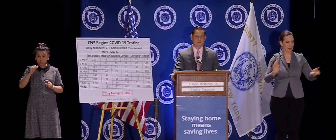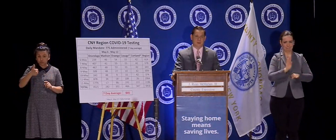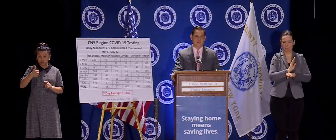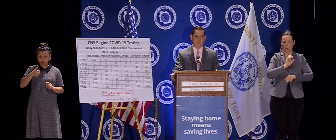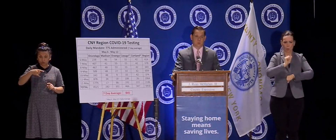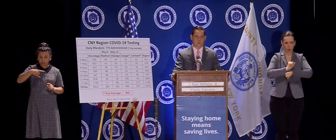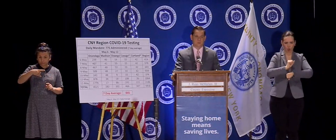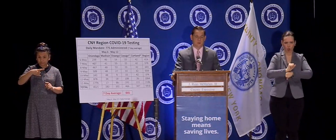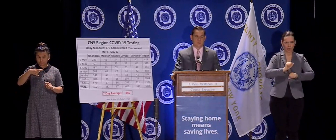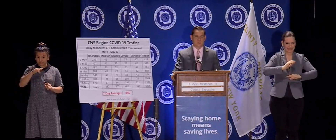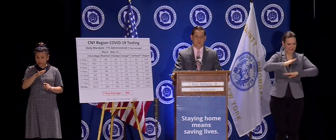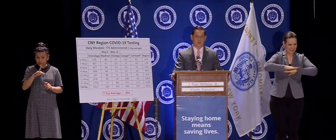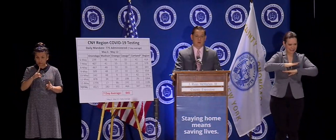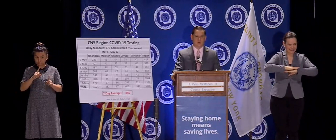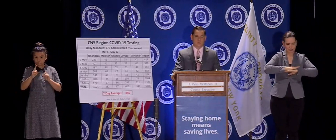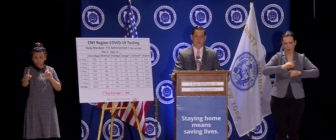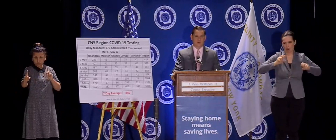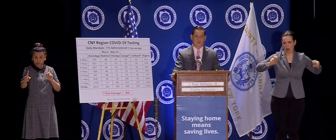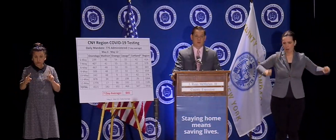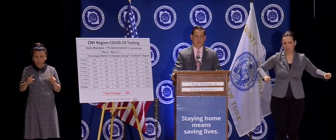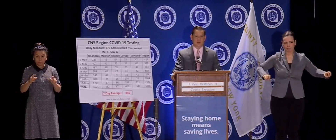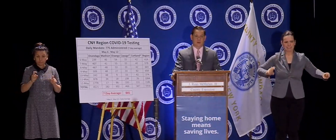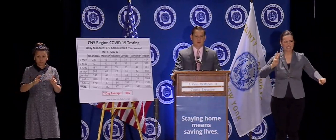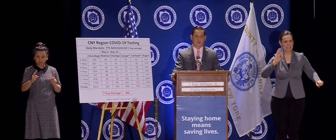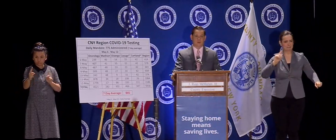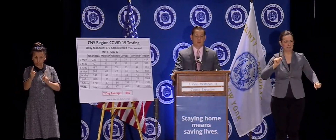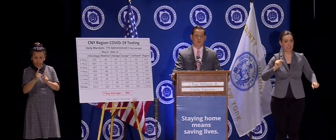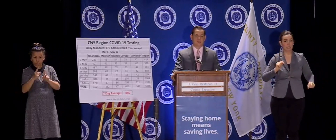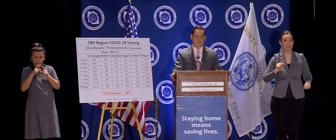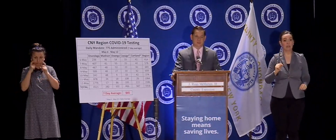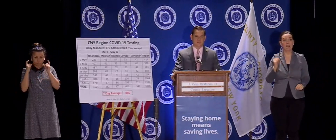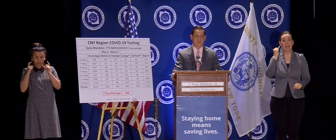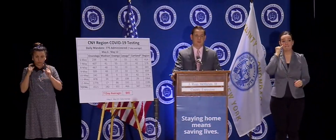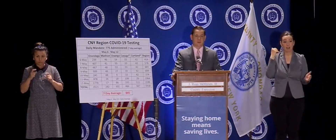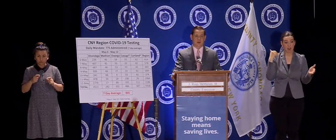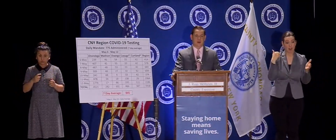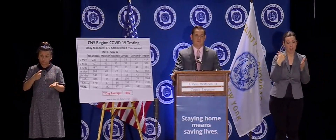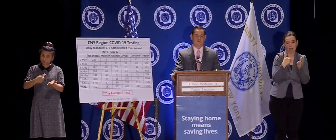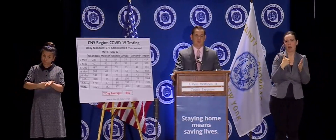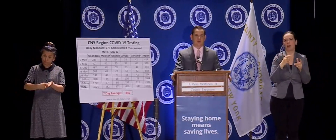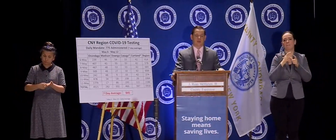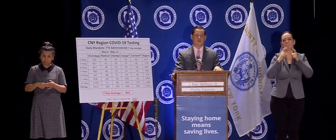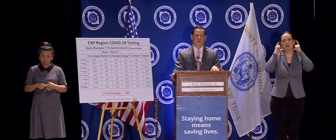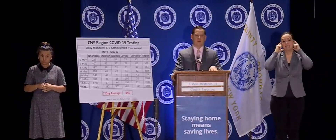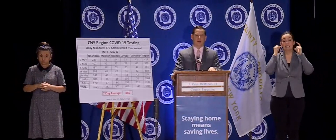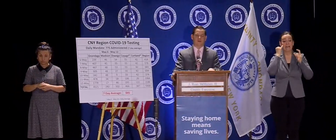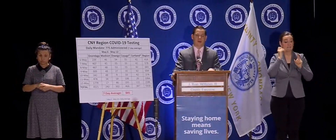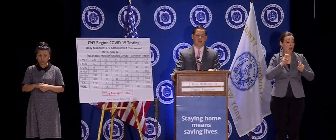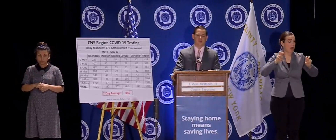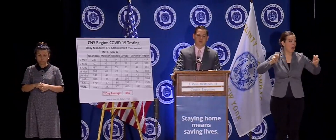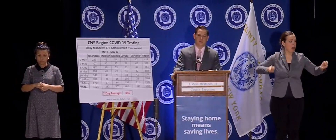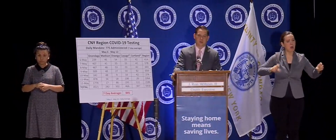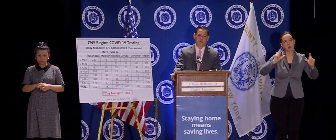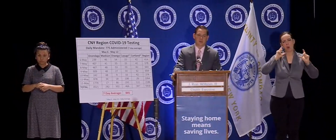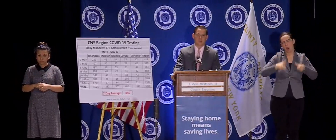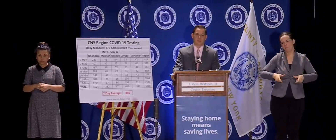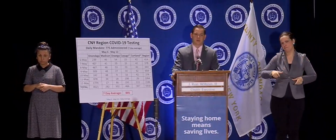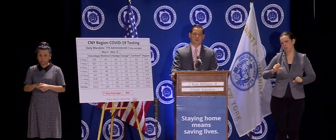mask. That's the rule. So those are your basics. Certainly, if you're a